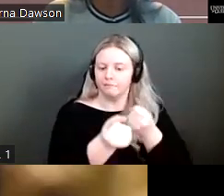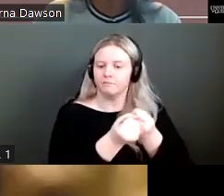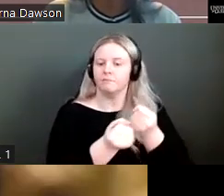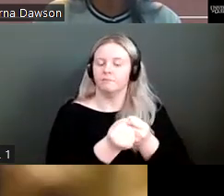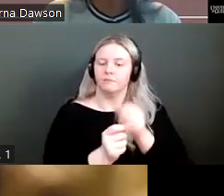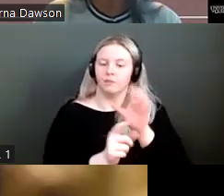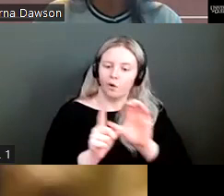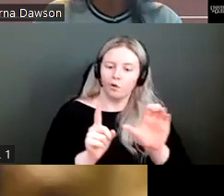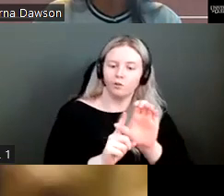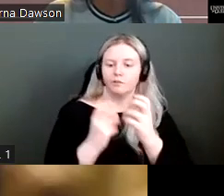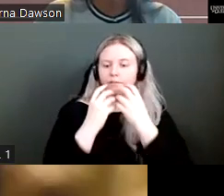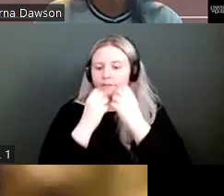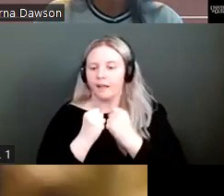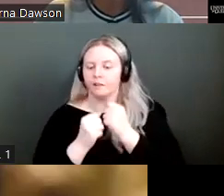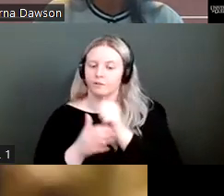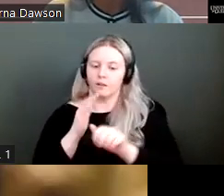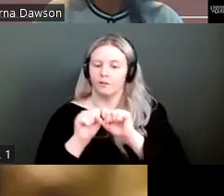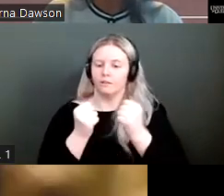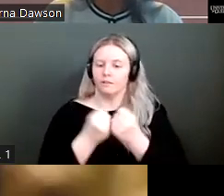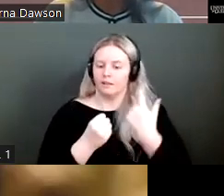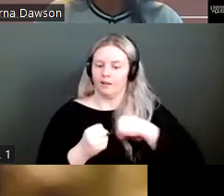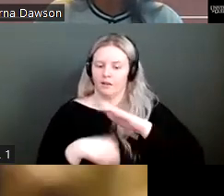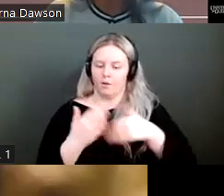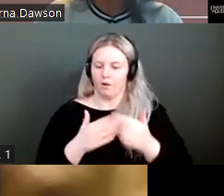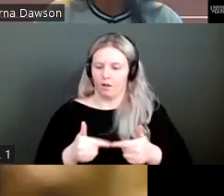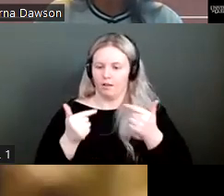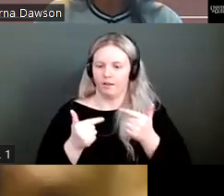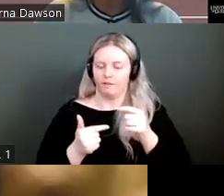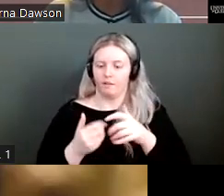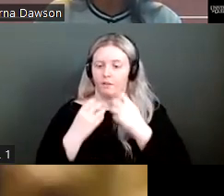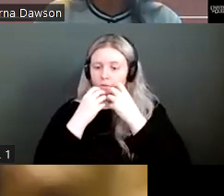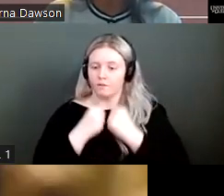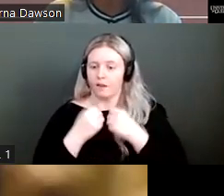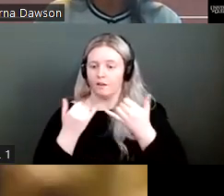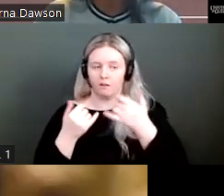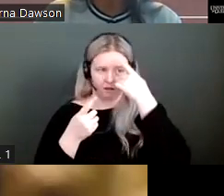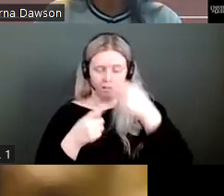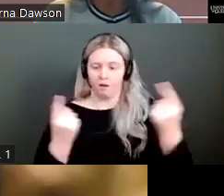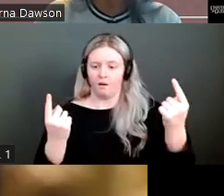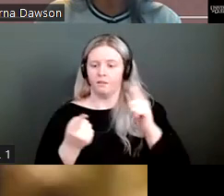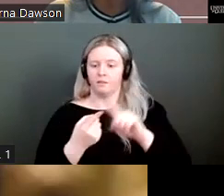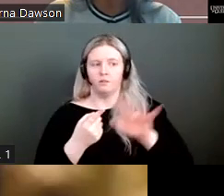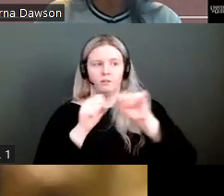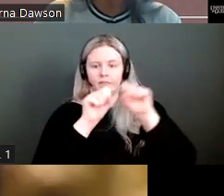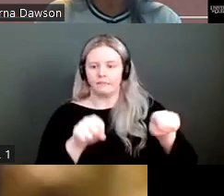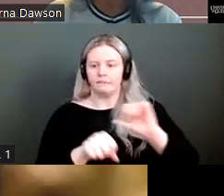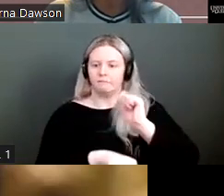and societies in which we all live. Values that counteract the historical and contemporary